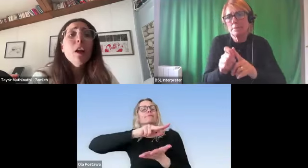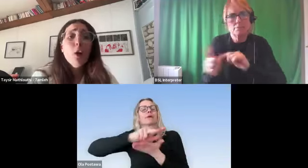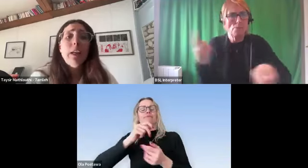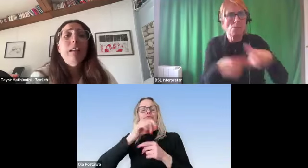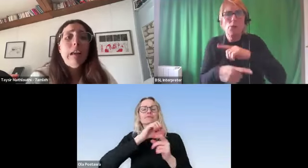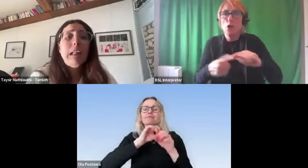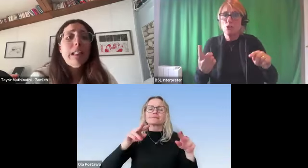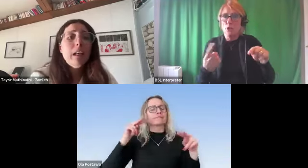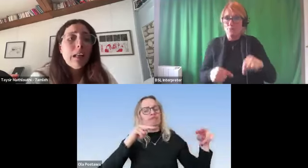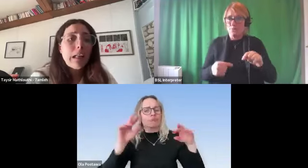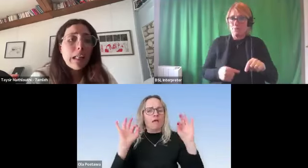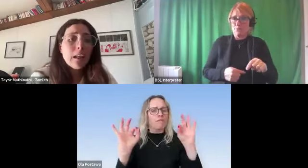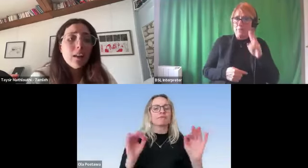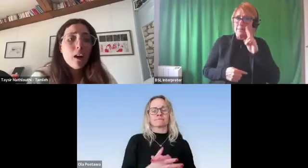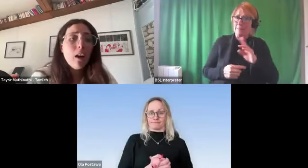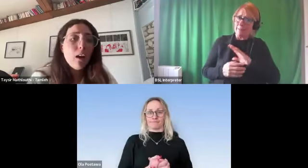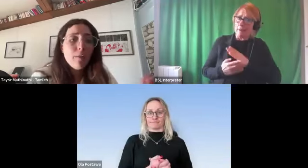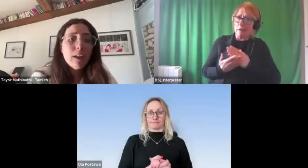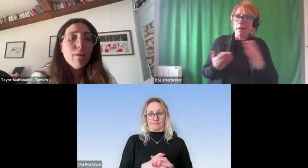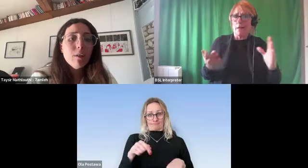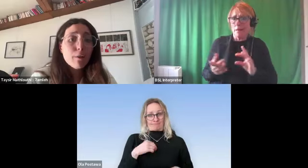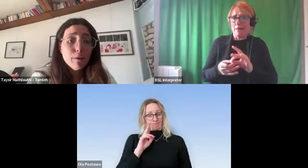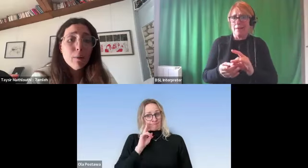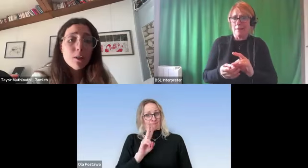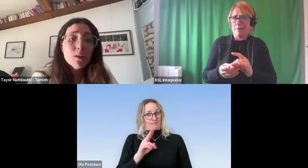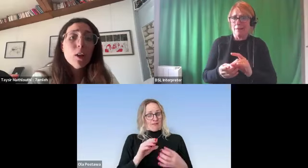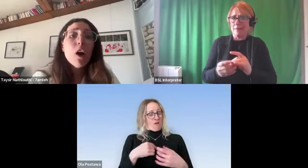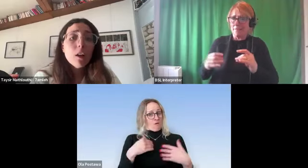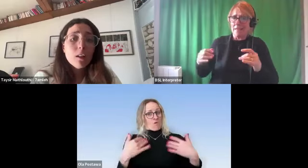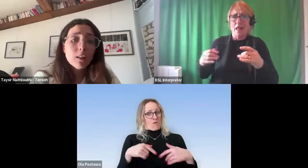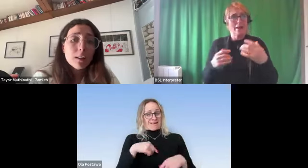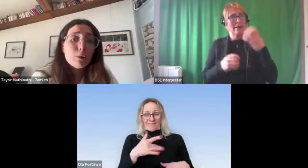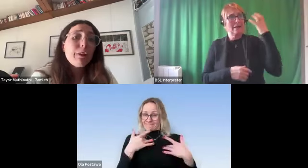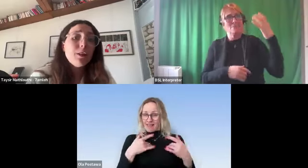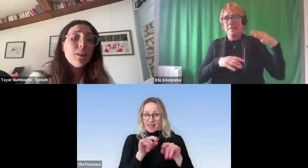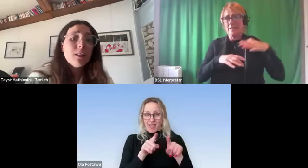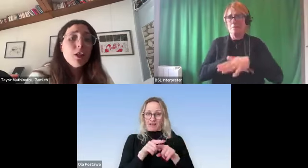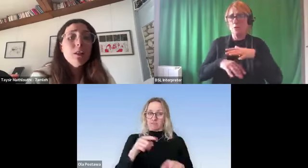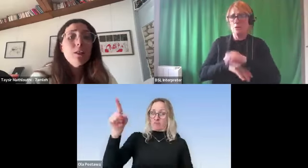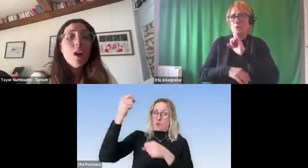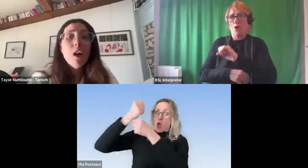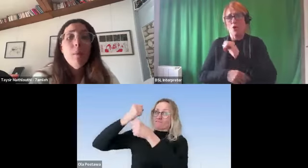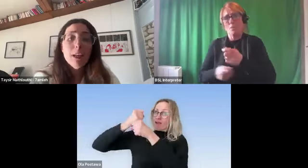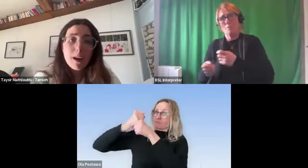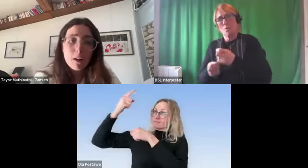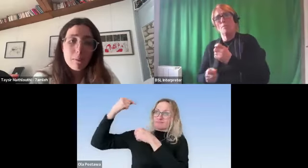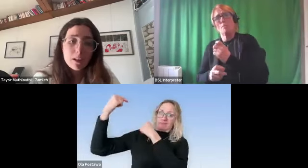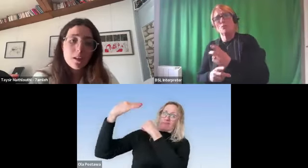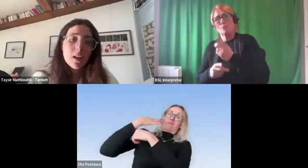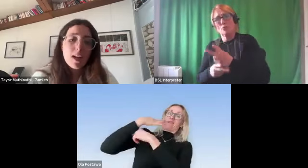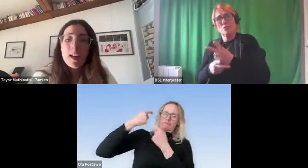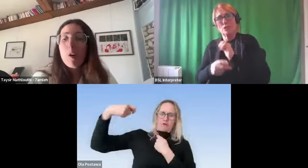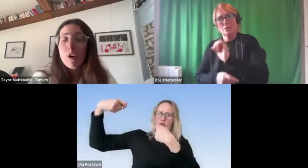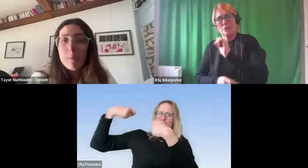So here we can directly see a clear link of the influence of governments on the content moderation decisions made by